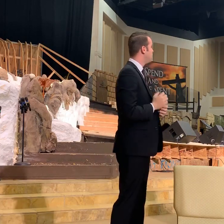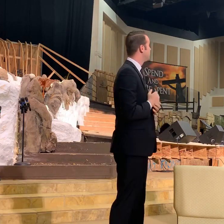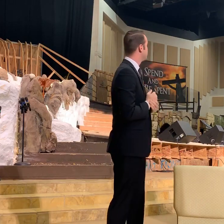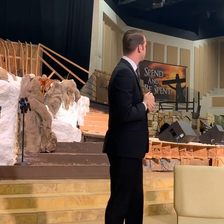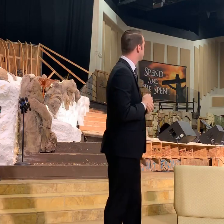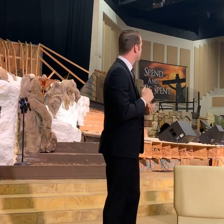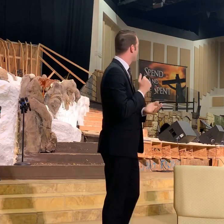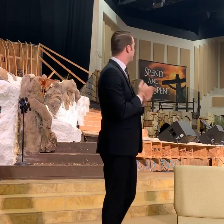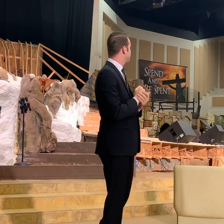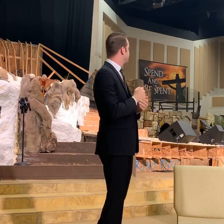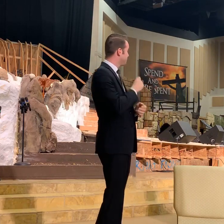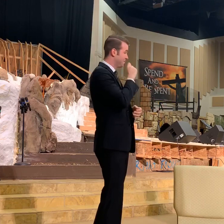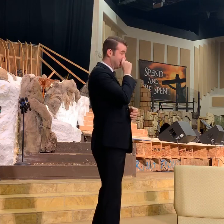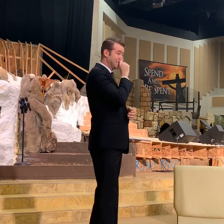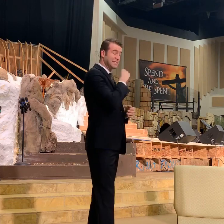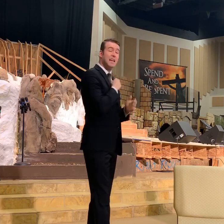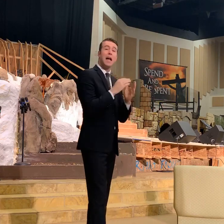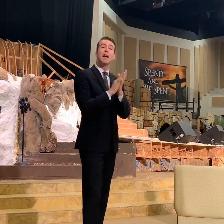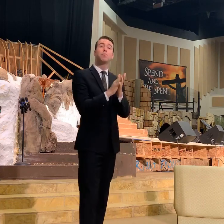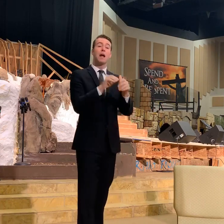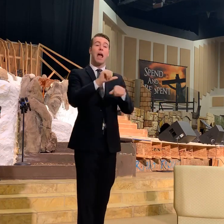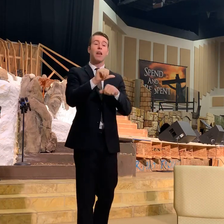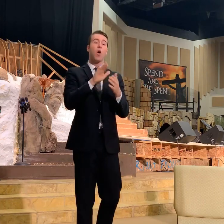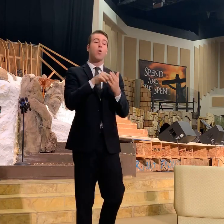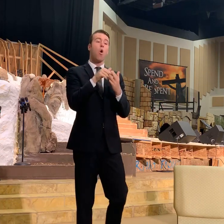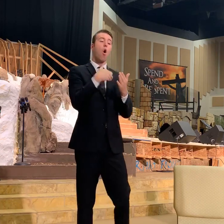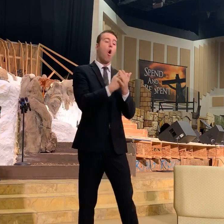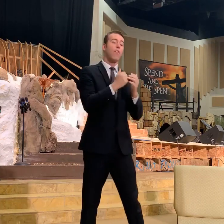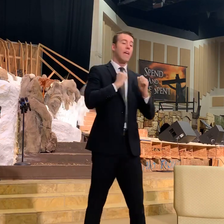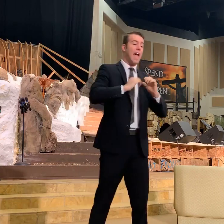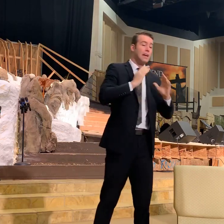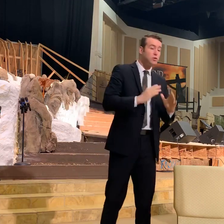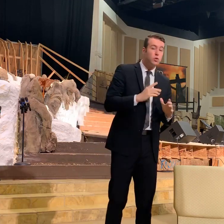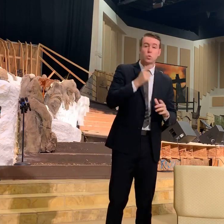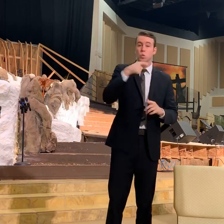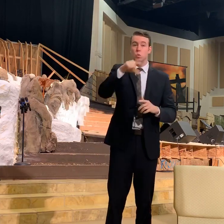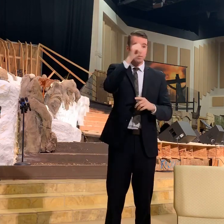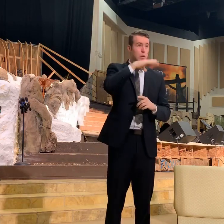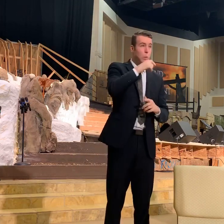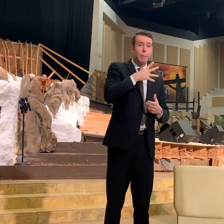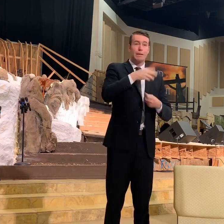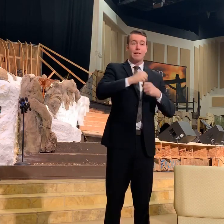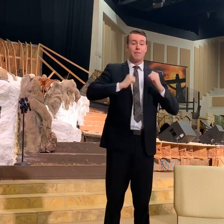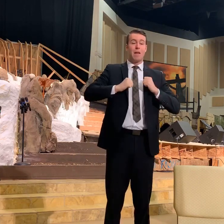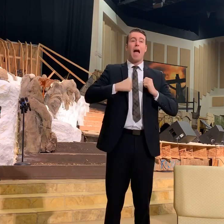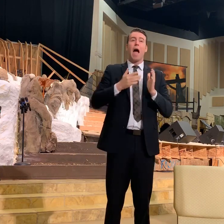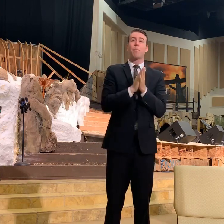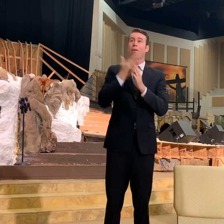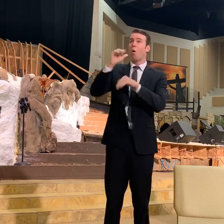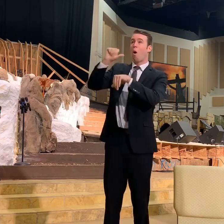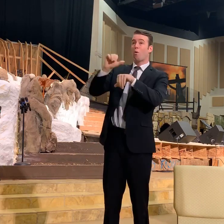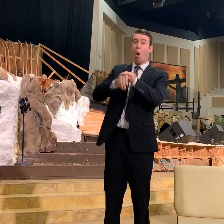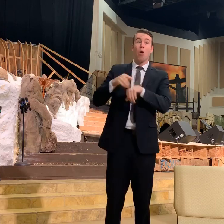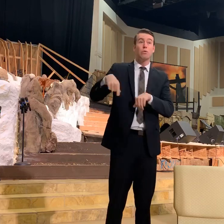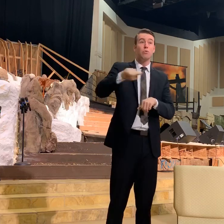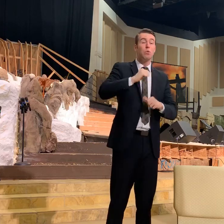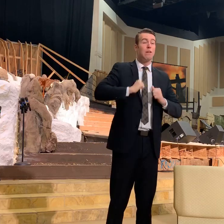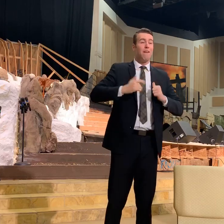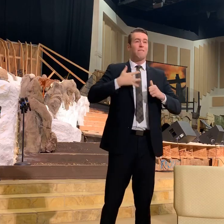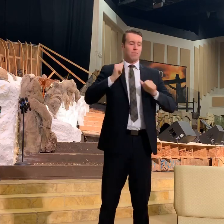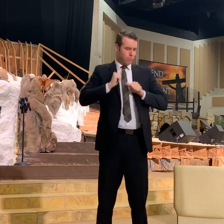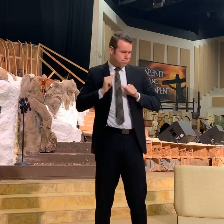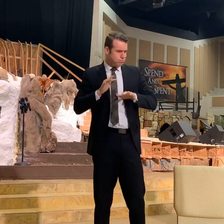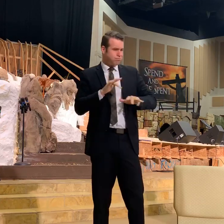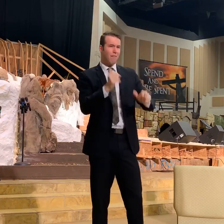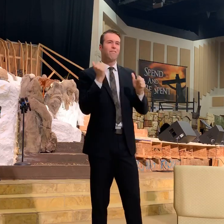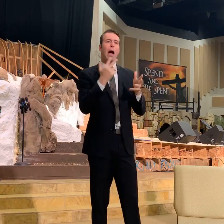Amen. I'm praying anointing all of the actors and actresses. I'm praying anointing on you that while you're up there acting, it's just like liquid fire